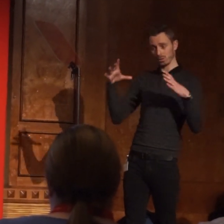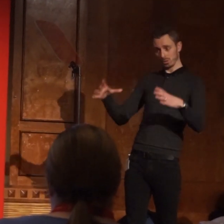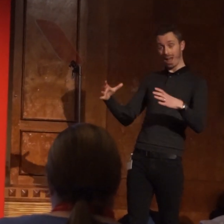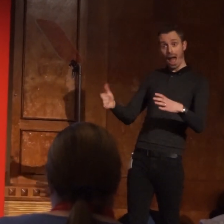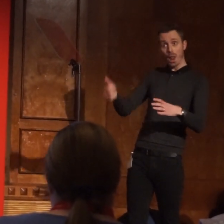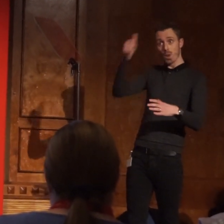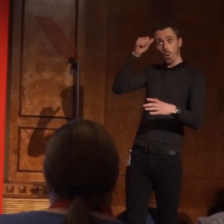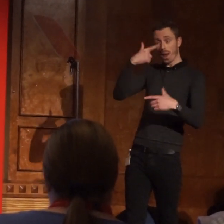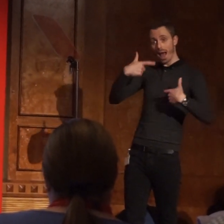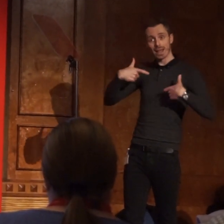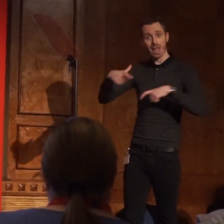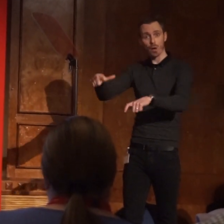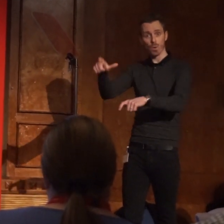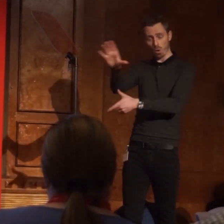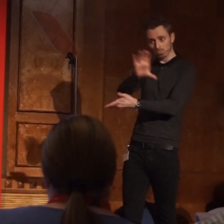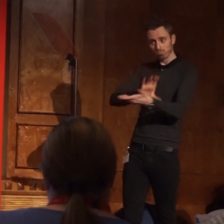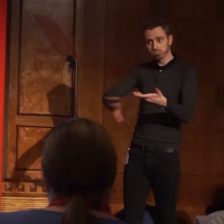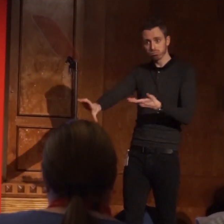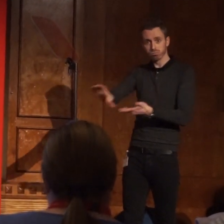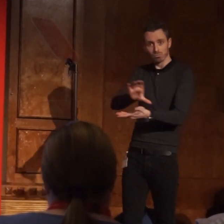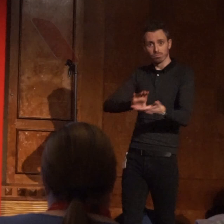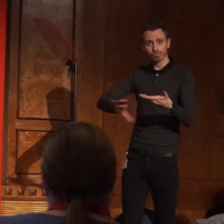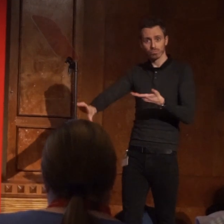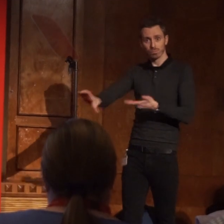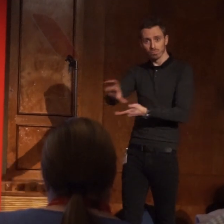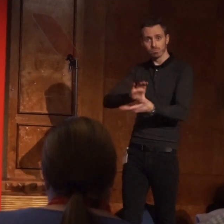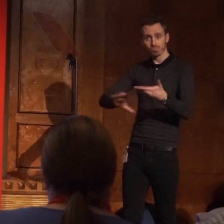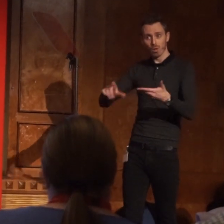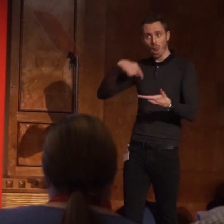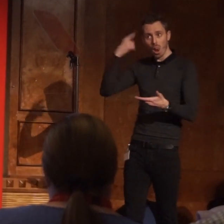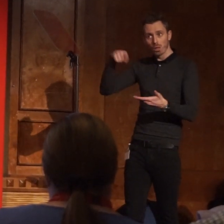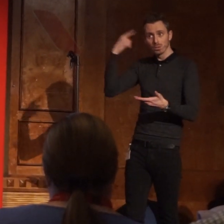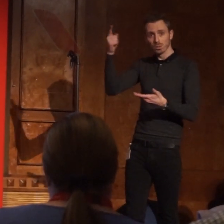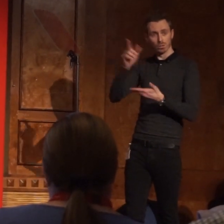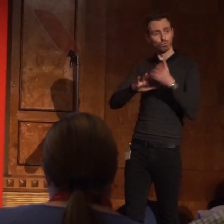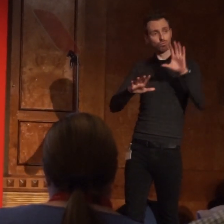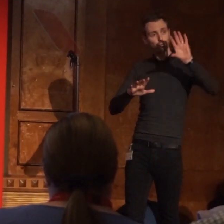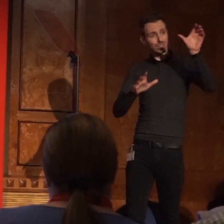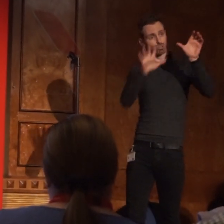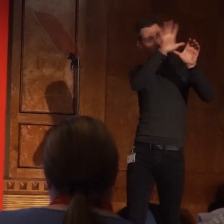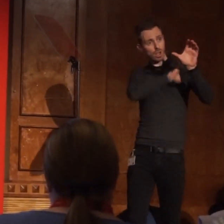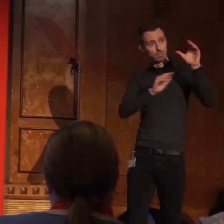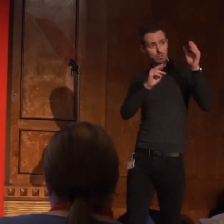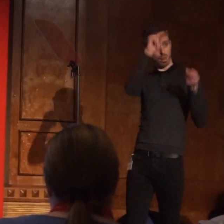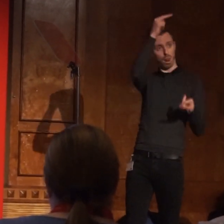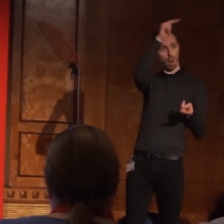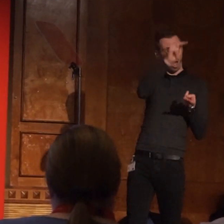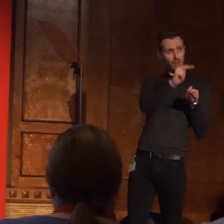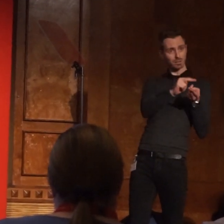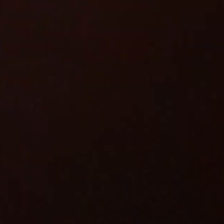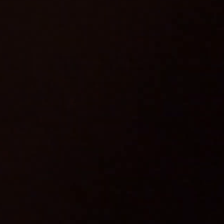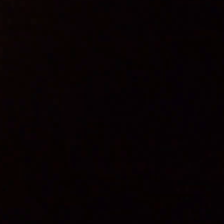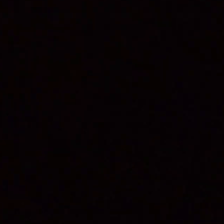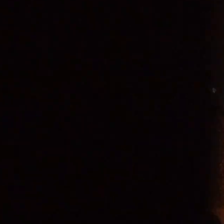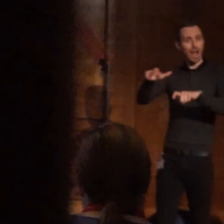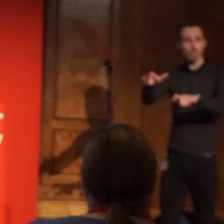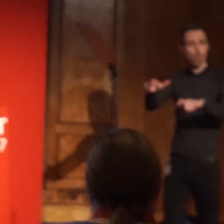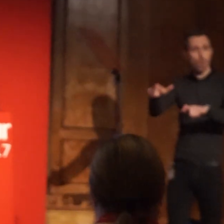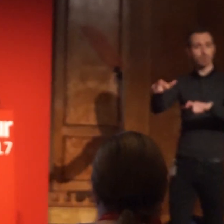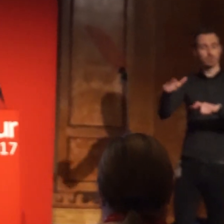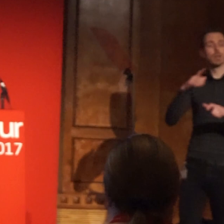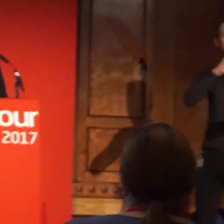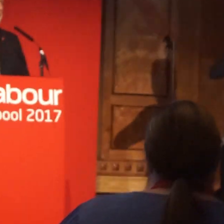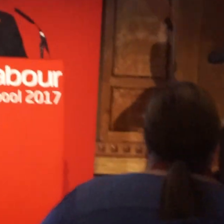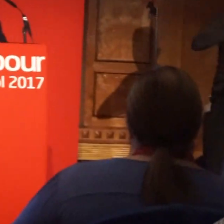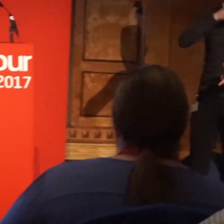go on with this growing and appalling regional disparity in the way government money is handed out. A Labour government will